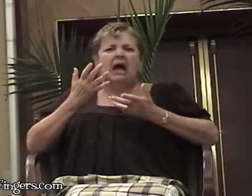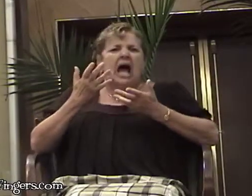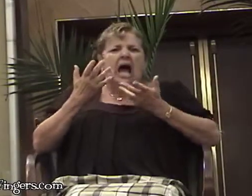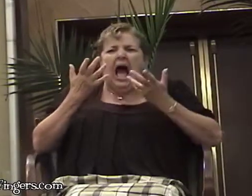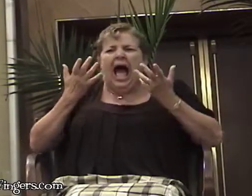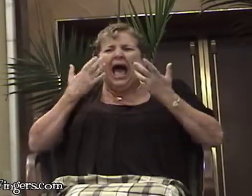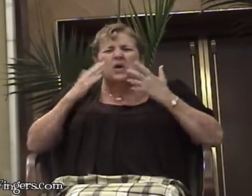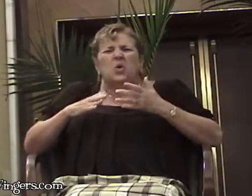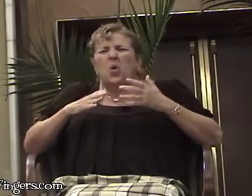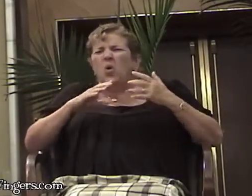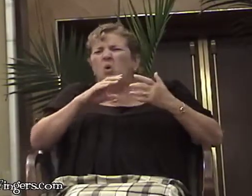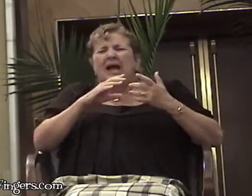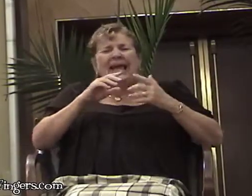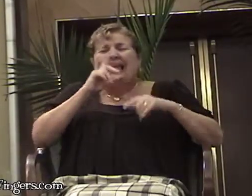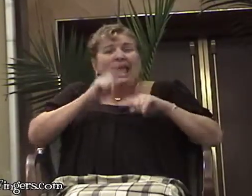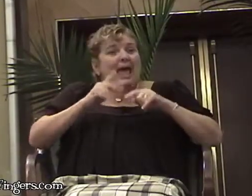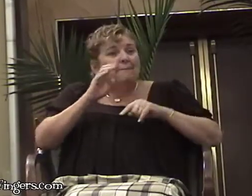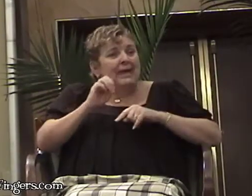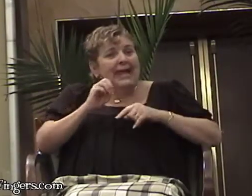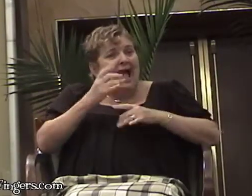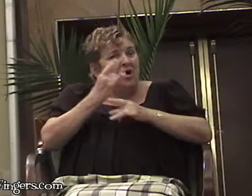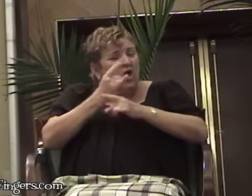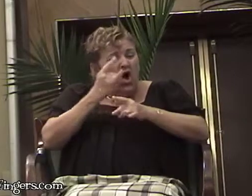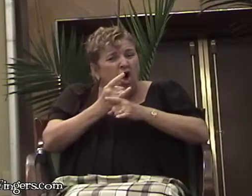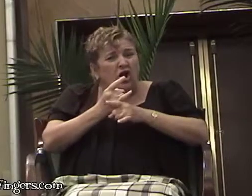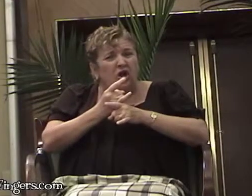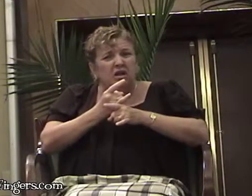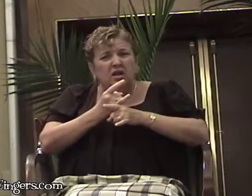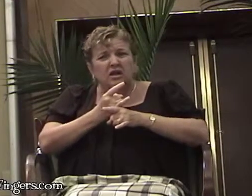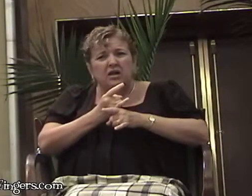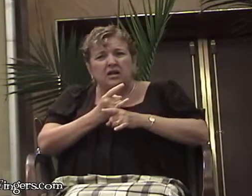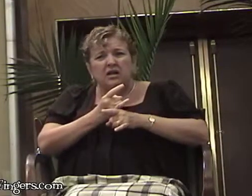it can't be alcohol because I'm a beer drinker. There's no way that you could be an alcoholic drinking beer,